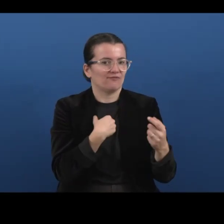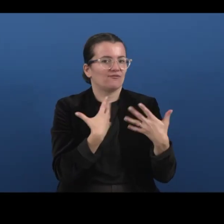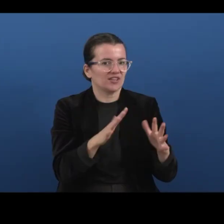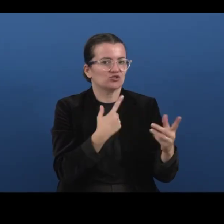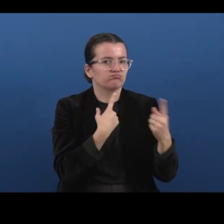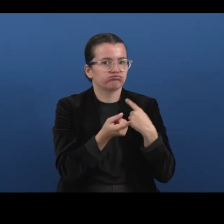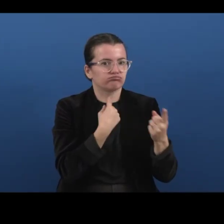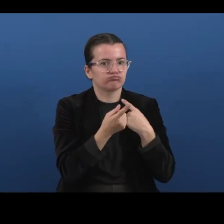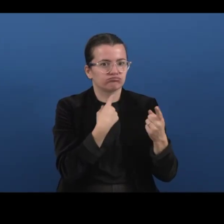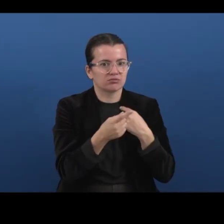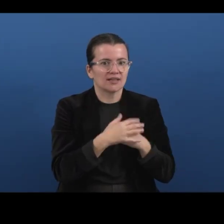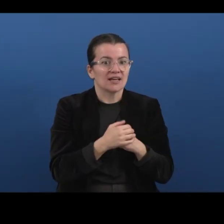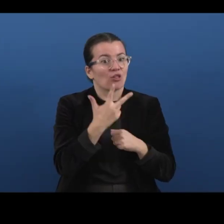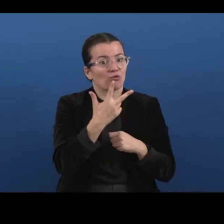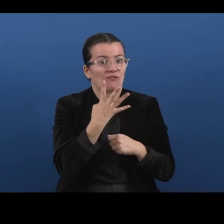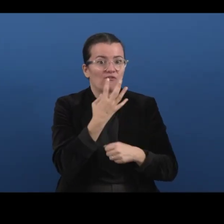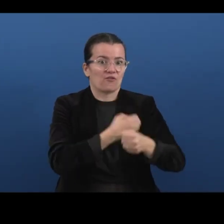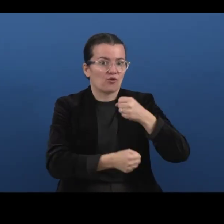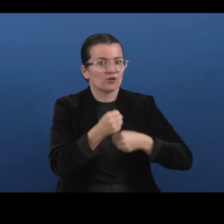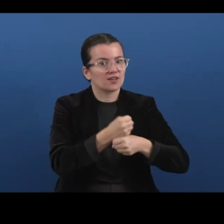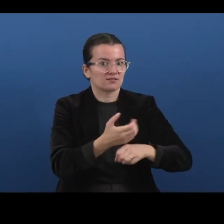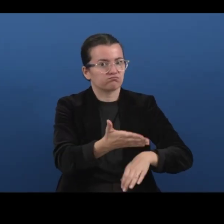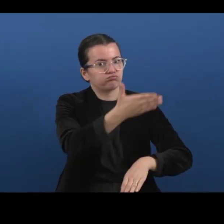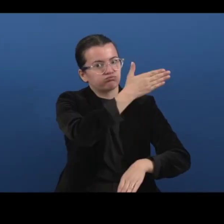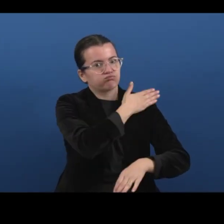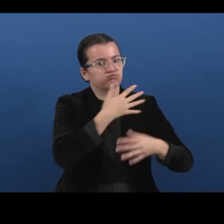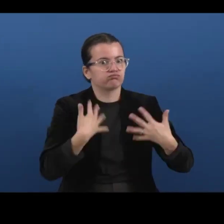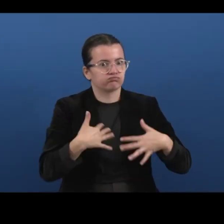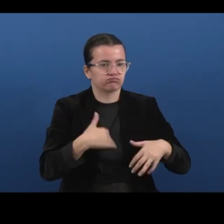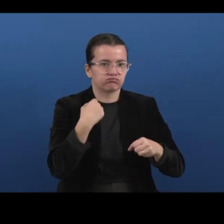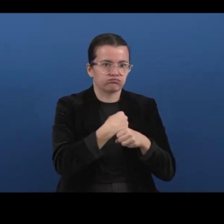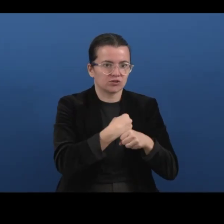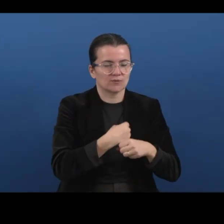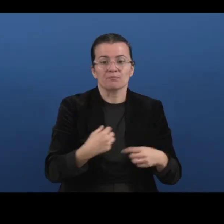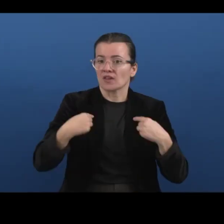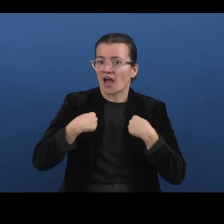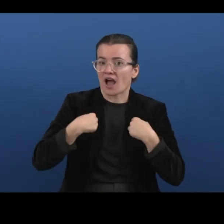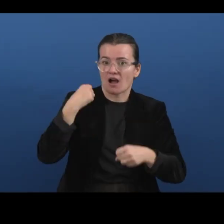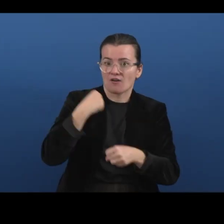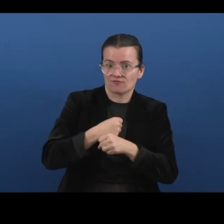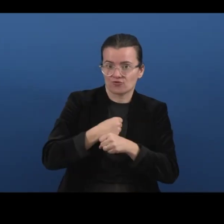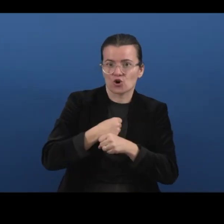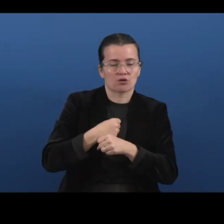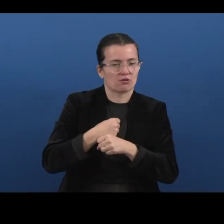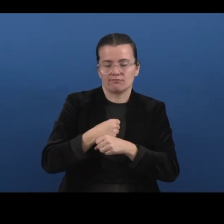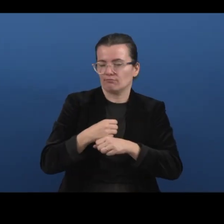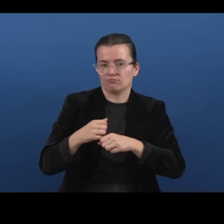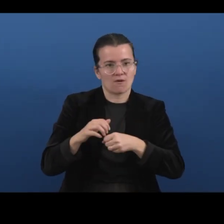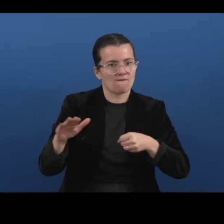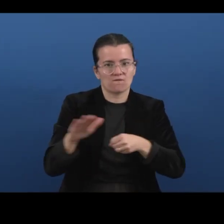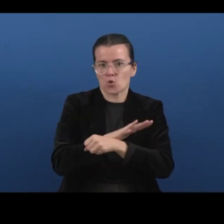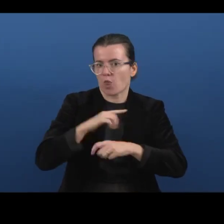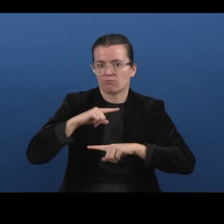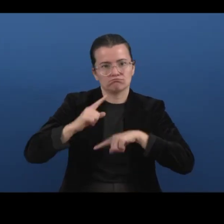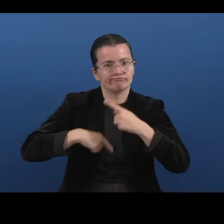years. But just to give you a little bit of background, so obviously I work full-time. I have my own hidden disability,